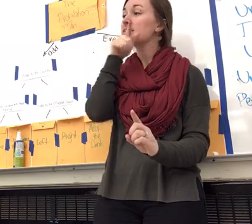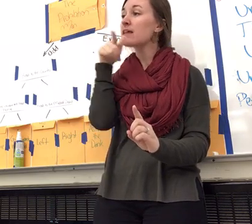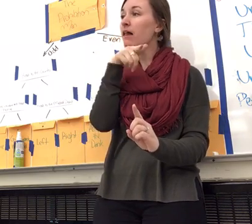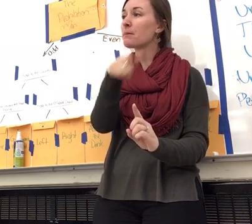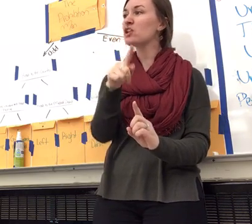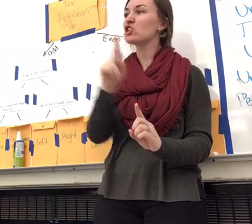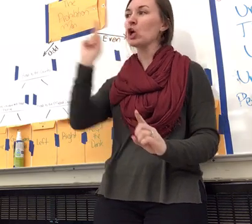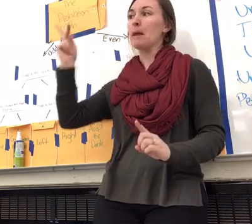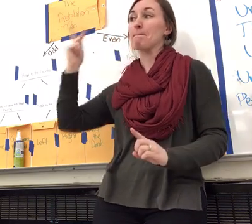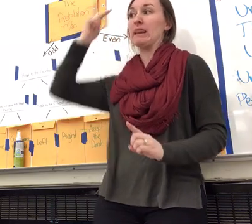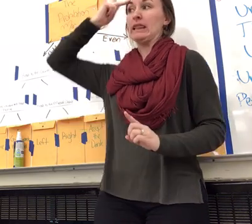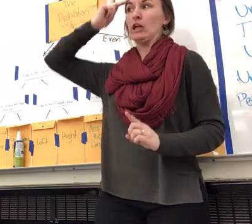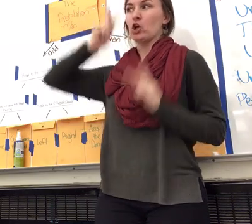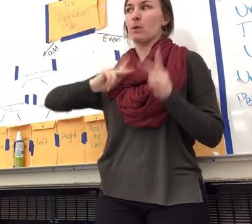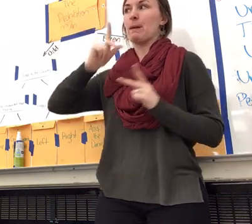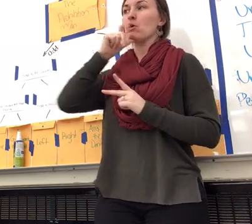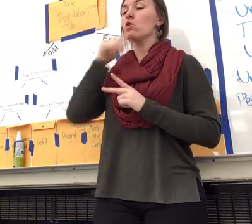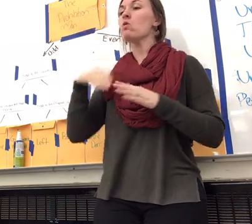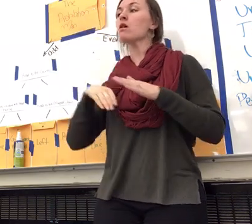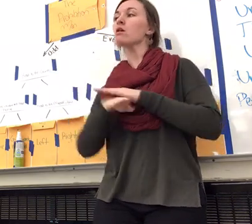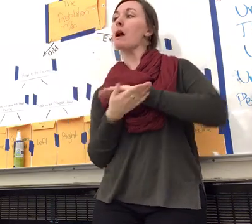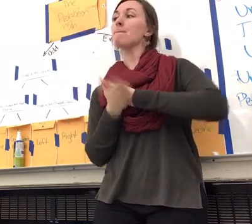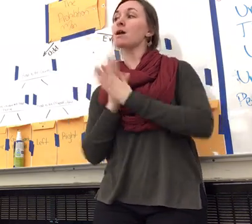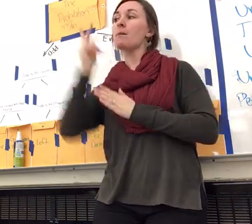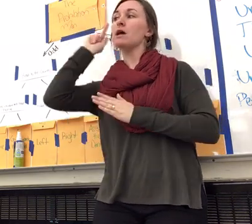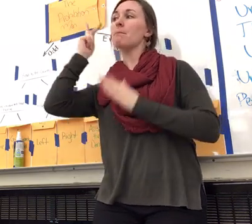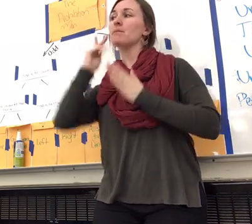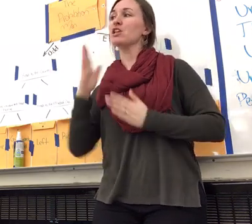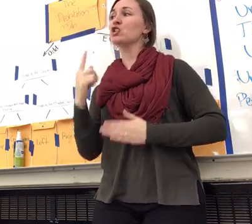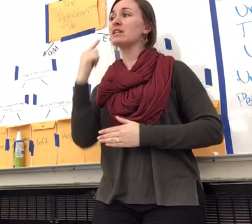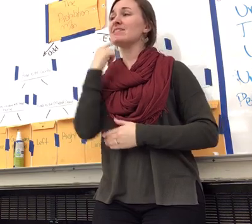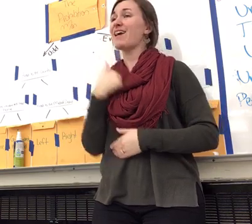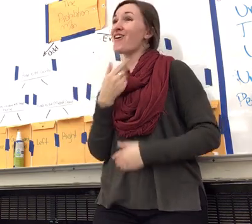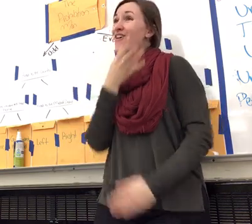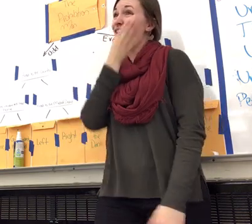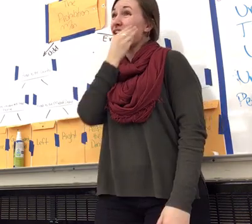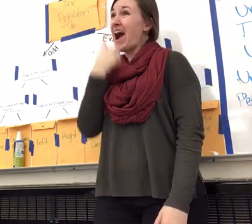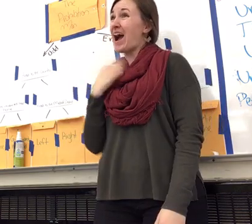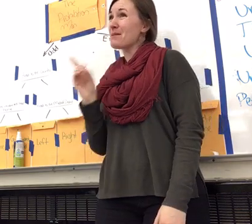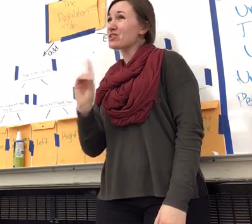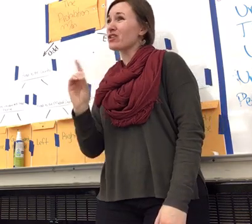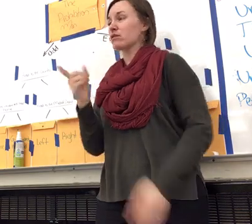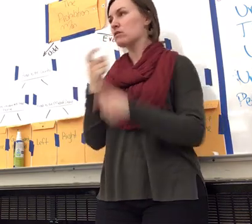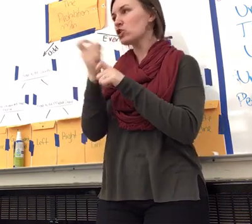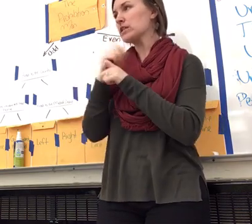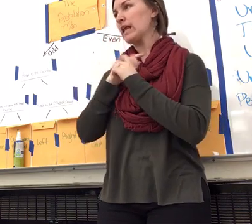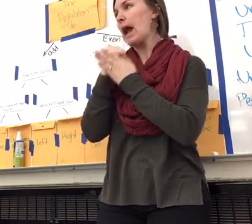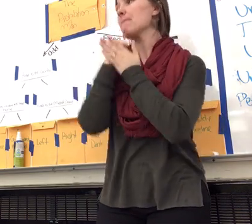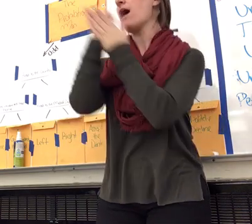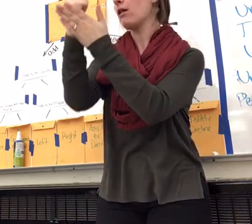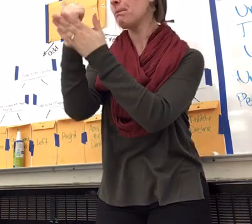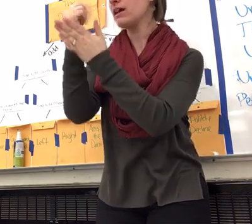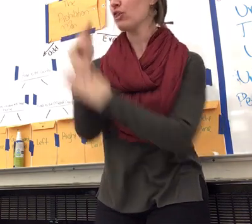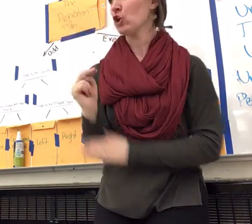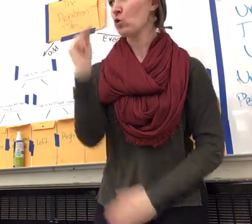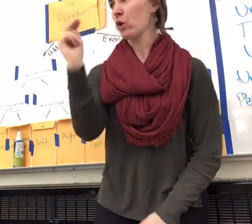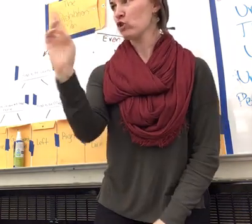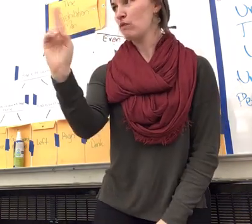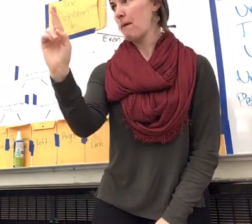are going to be going into office pretending, oh, hey, I'm a Democrat, but just kidding, I'm actually helping the Northern Republicans. So they kind of take